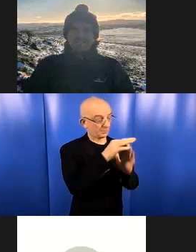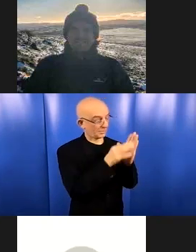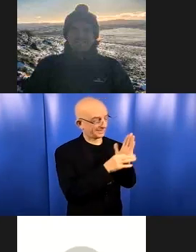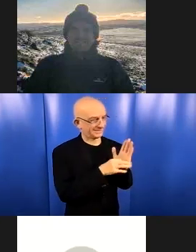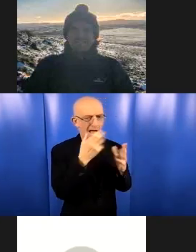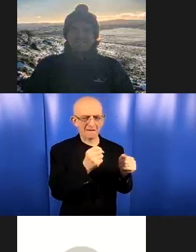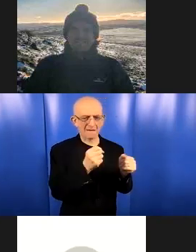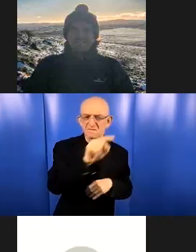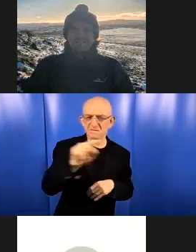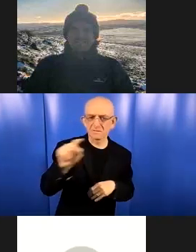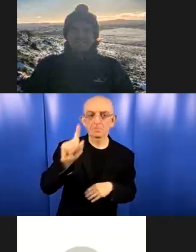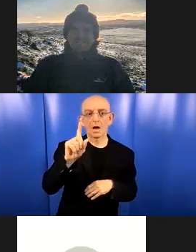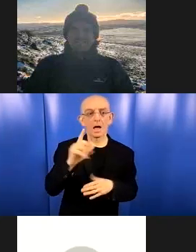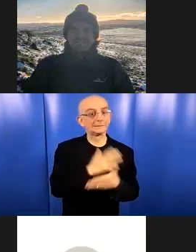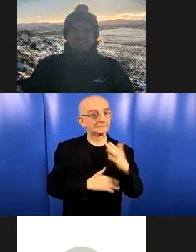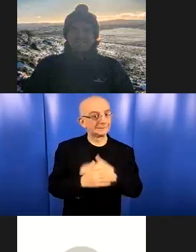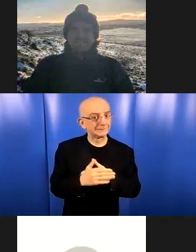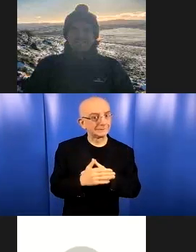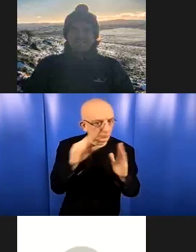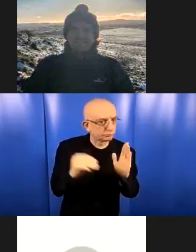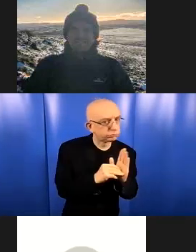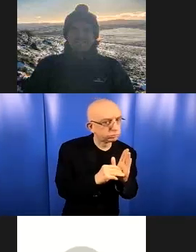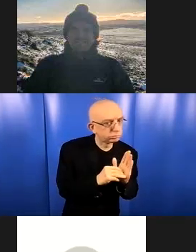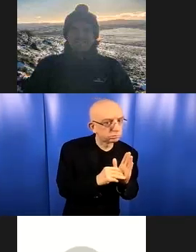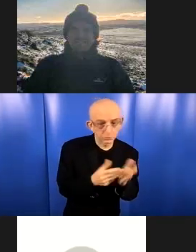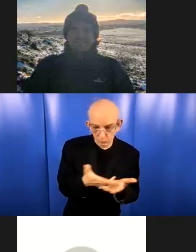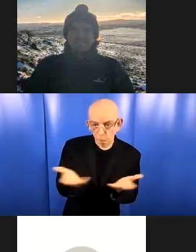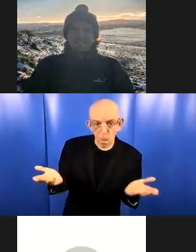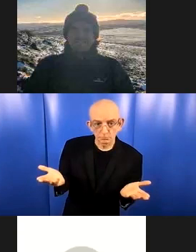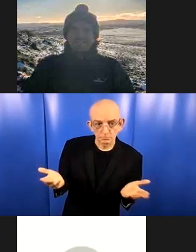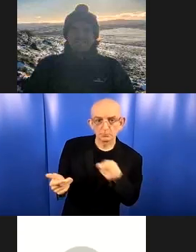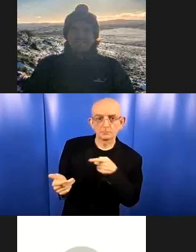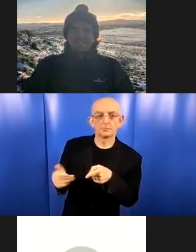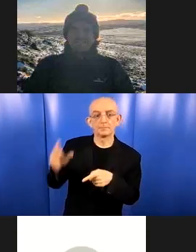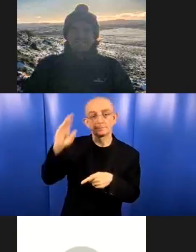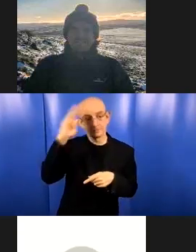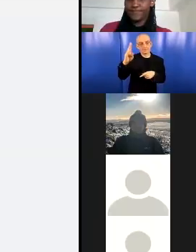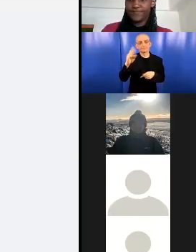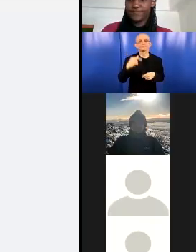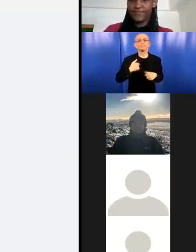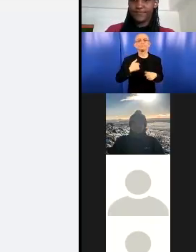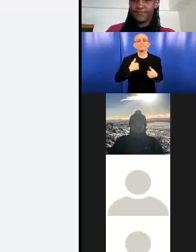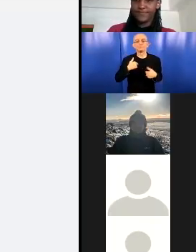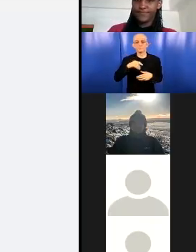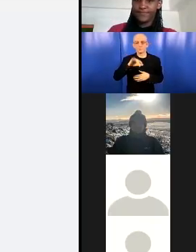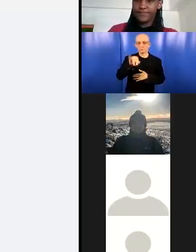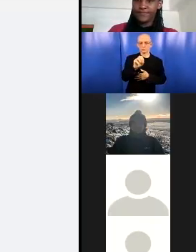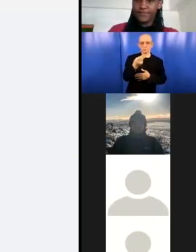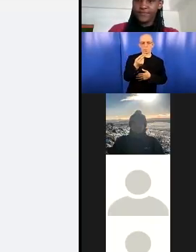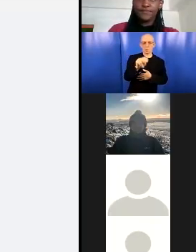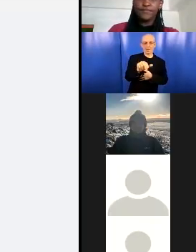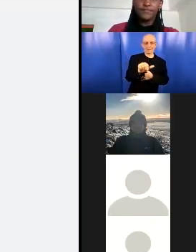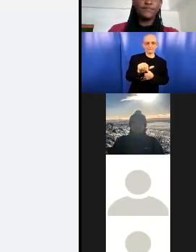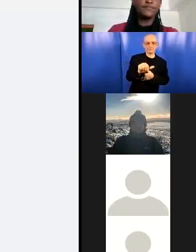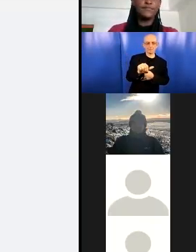Hi, Joanna here, Deaf Child Worldwide. I don't know if you can see me. I think you mentioned this, Maria,